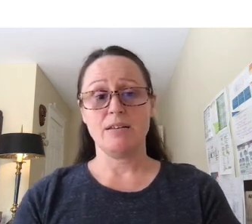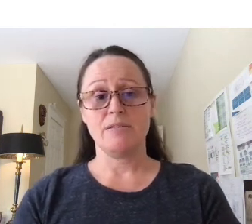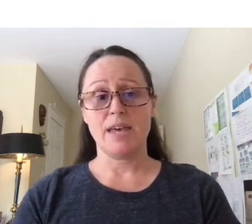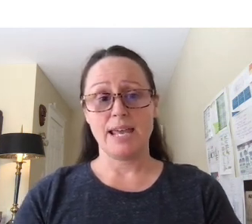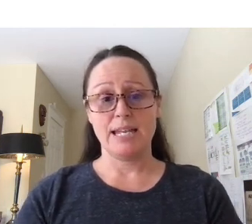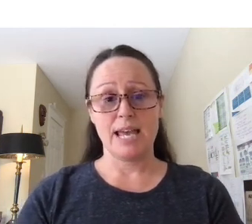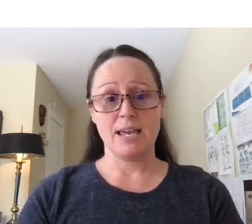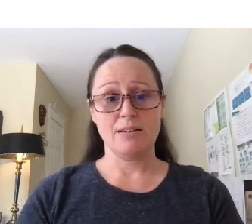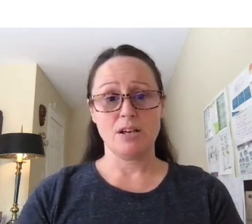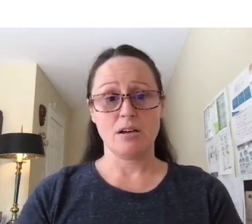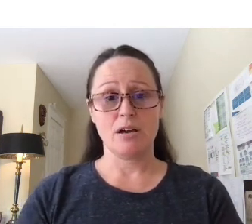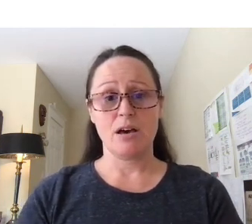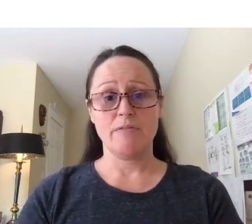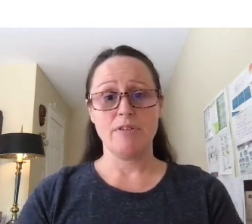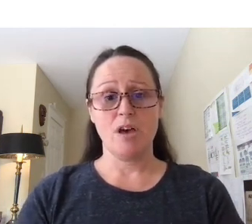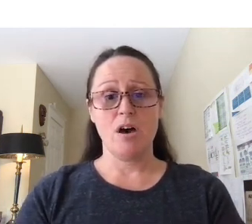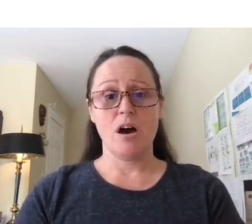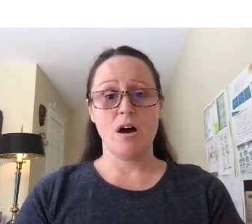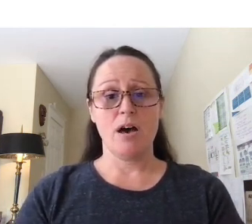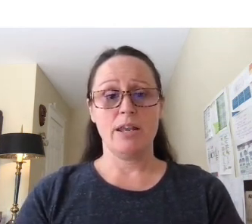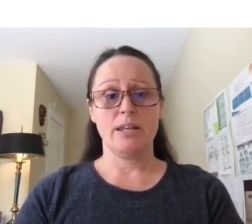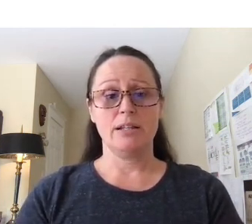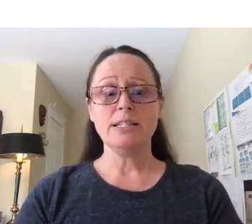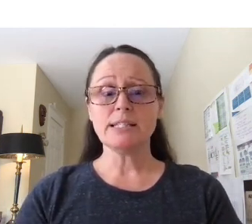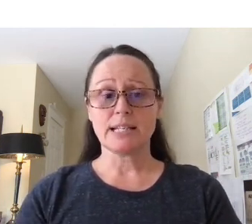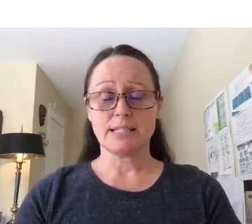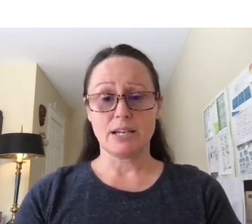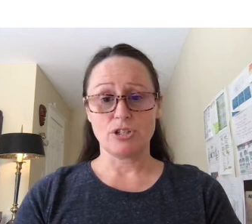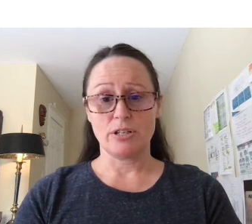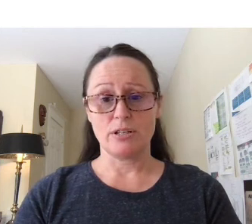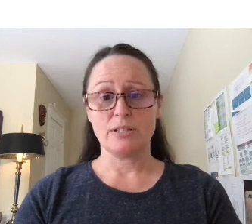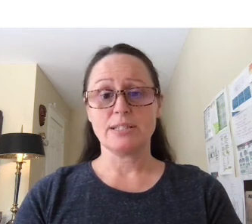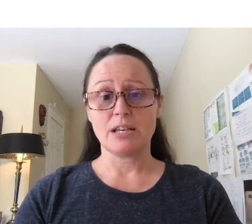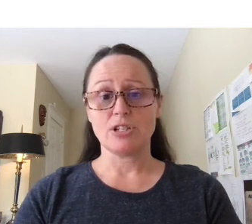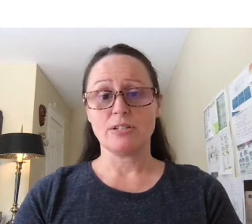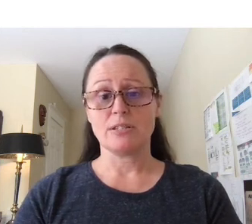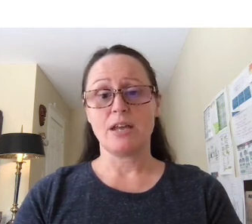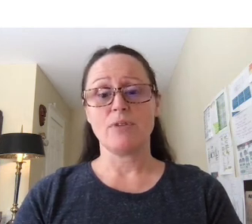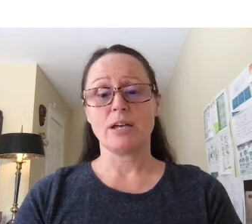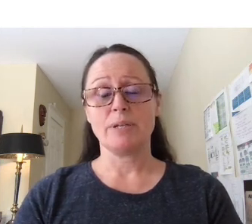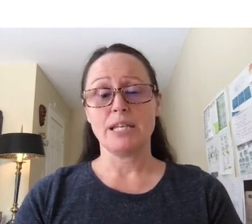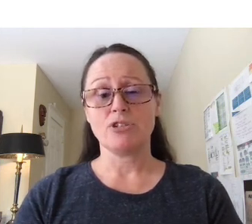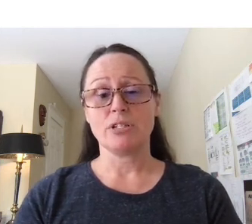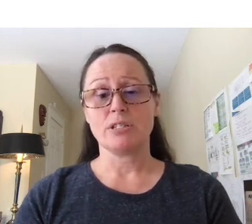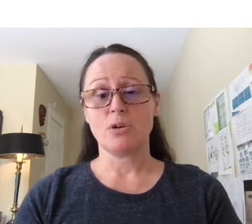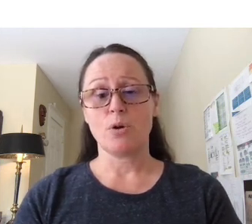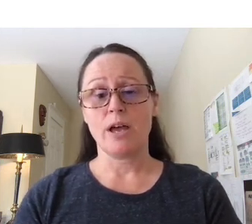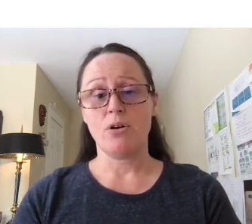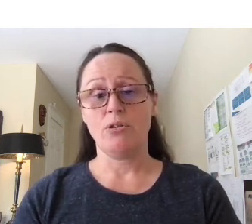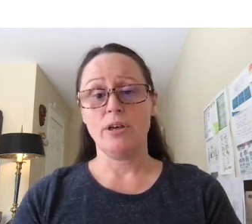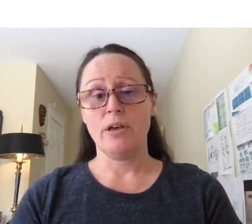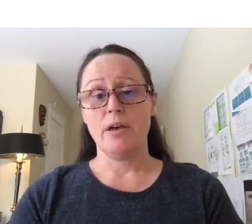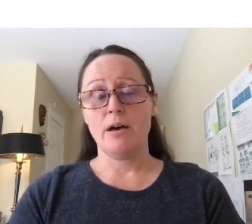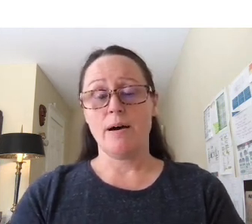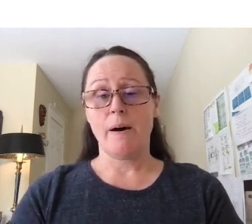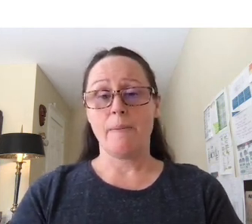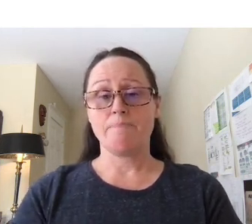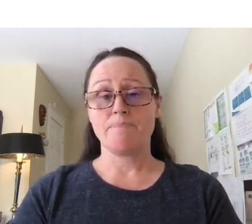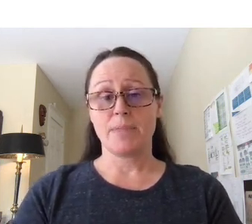the ADA.gov on listening sessions and recommendations that were held in